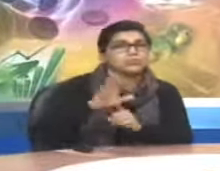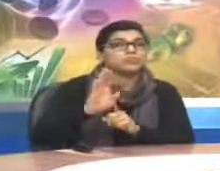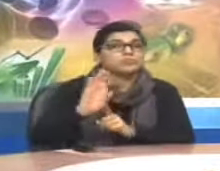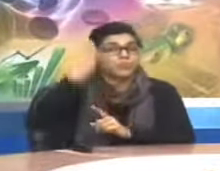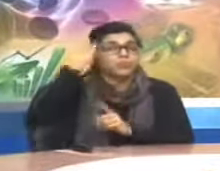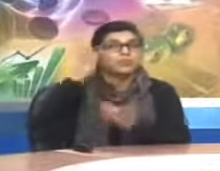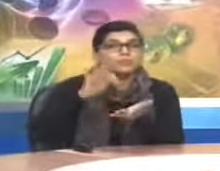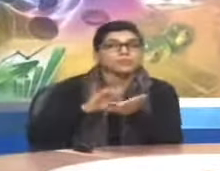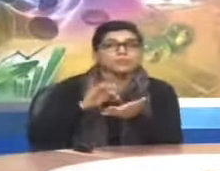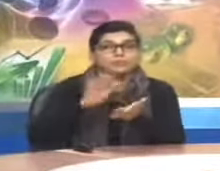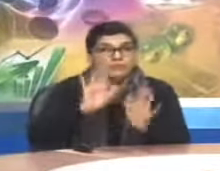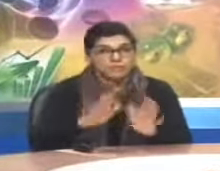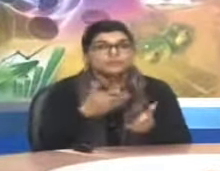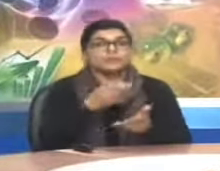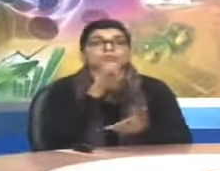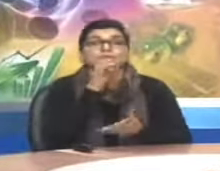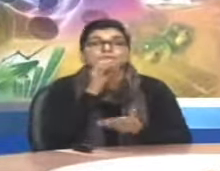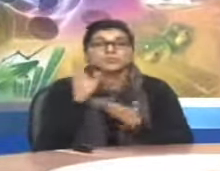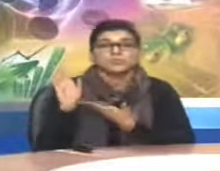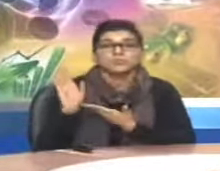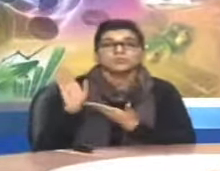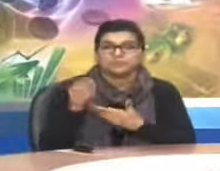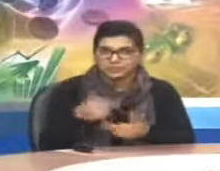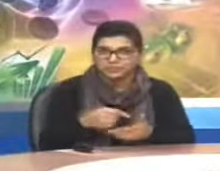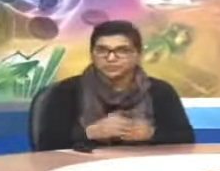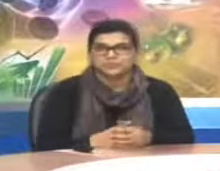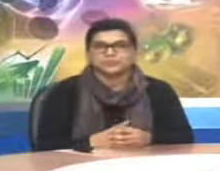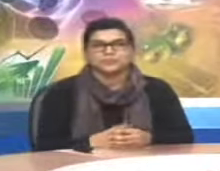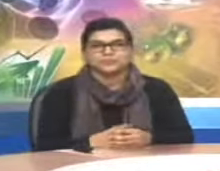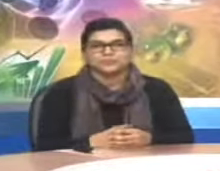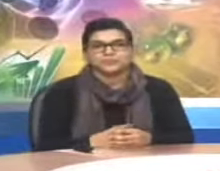because of these wastes only at the Surat.